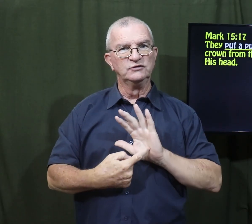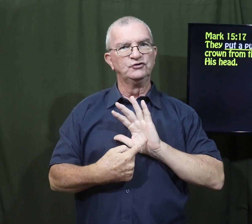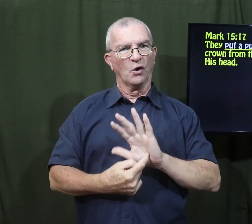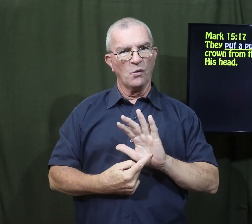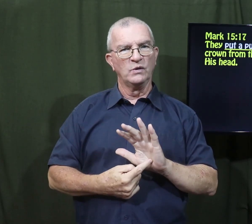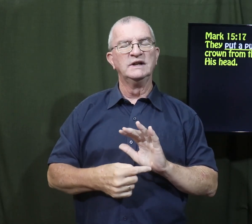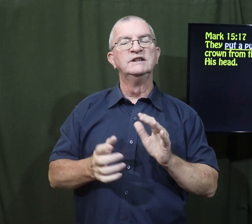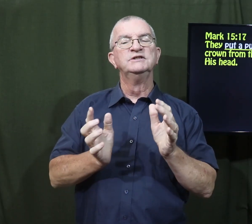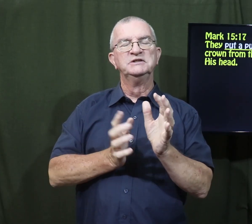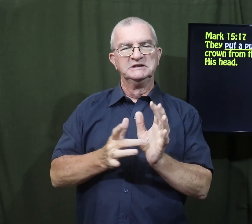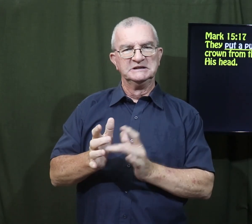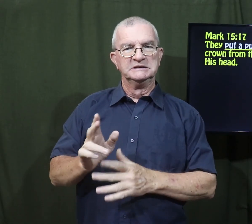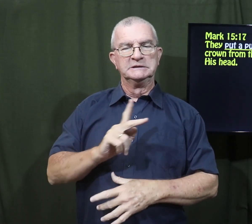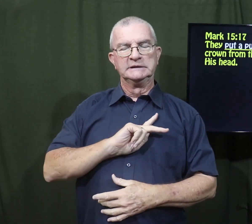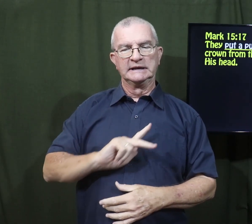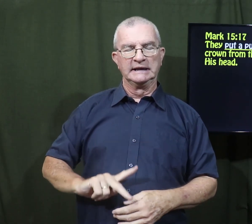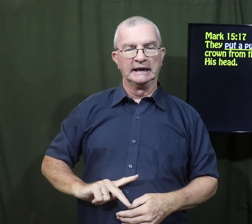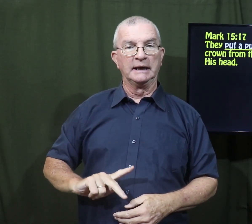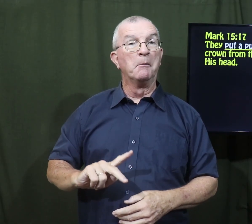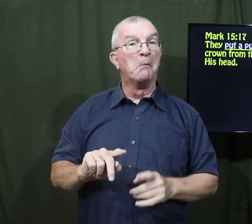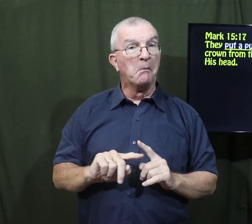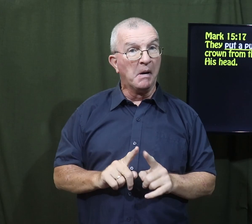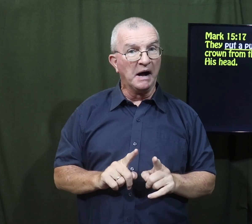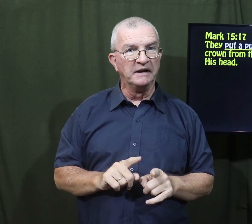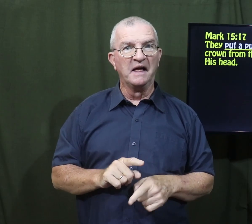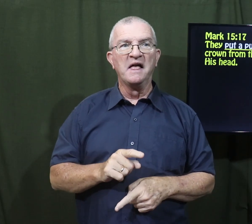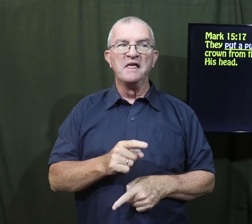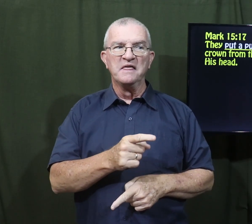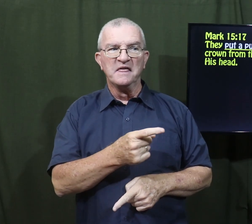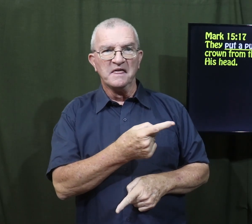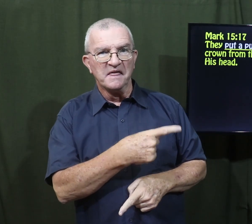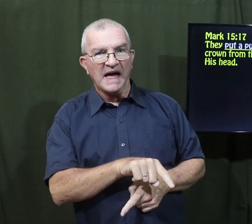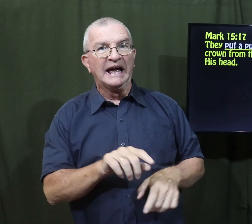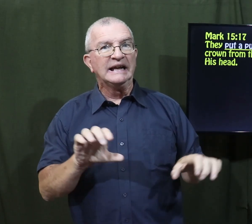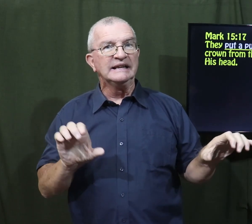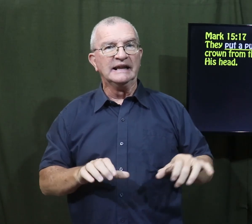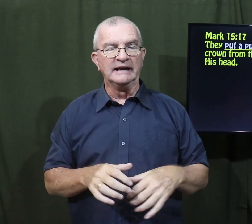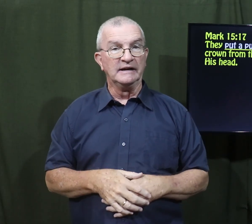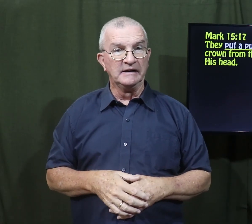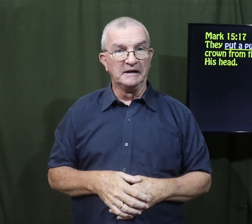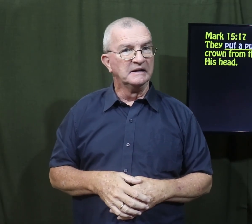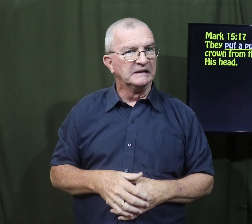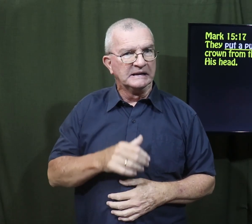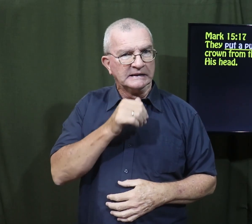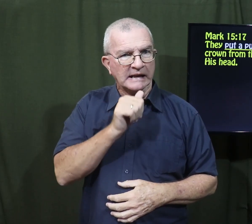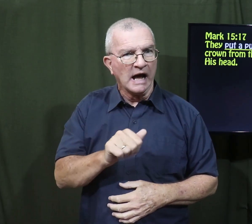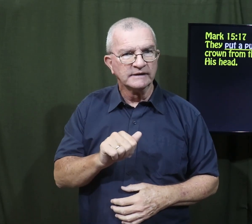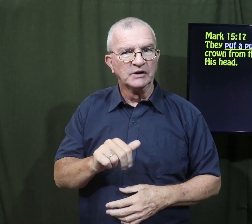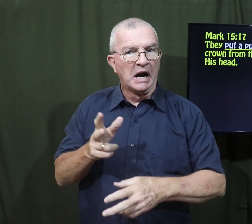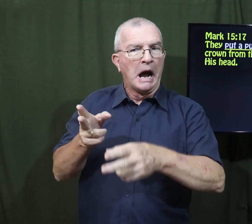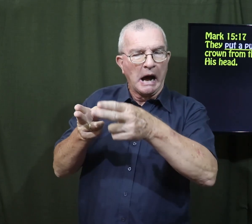to show that Jesus was a king, they put a purple robe on him.